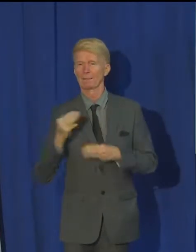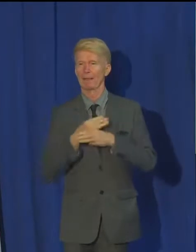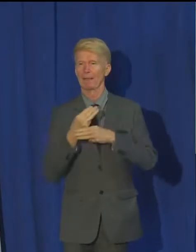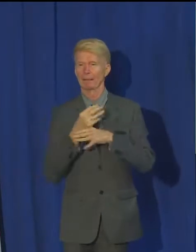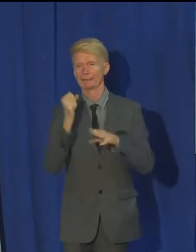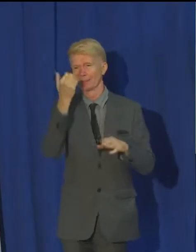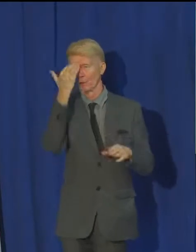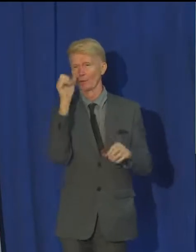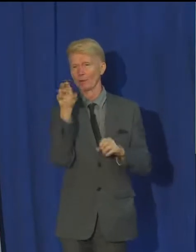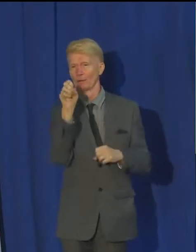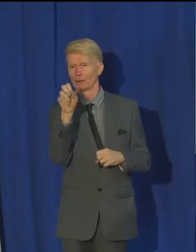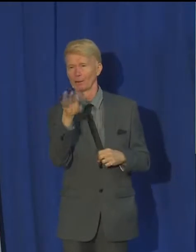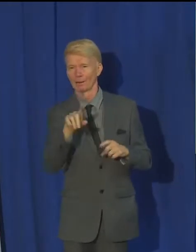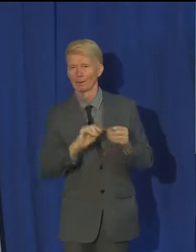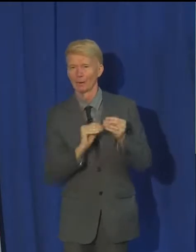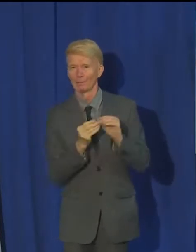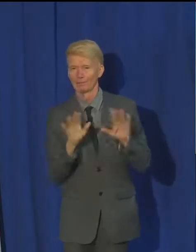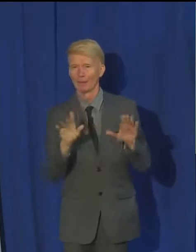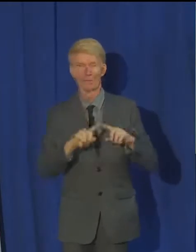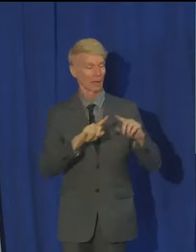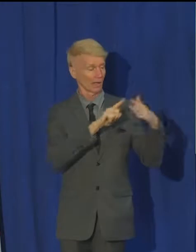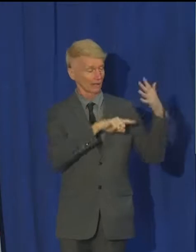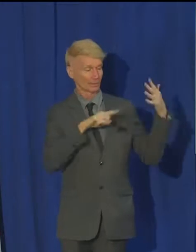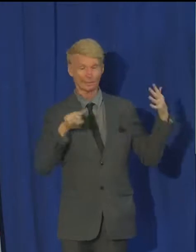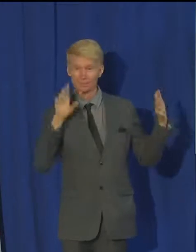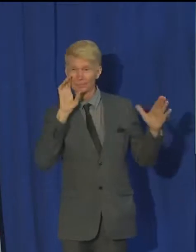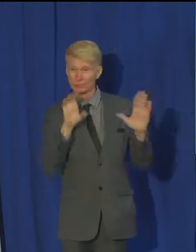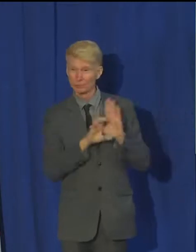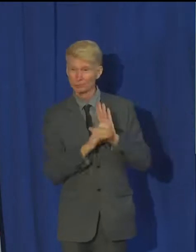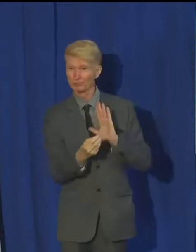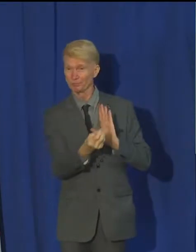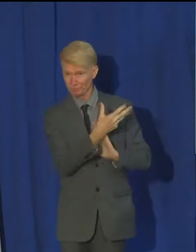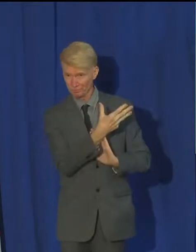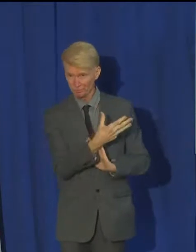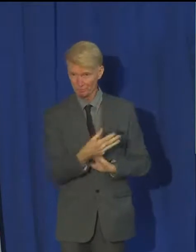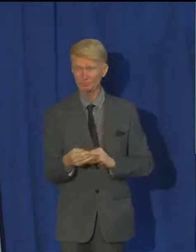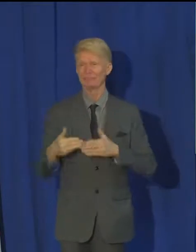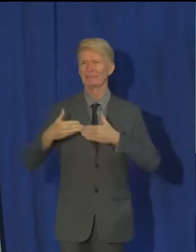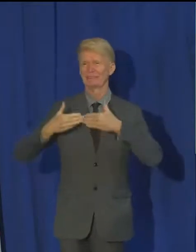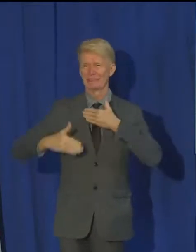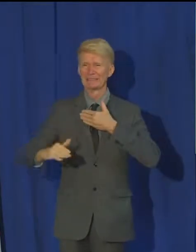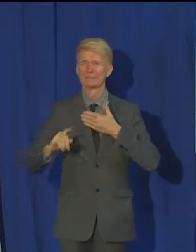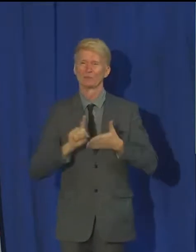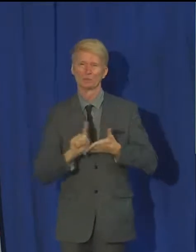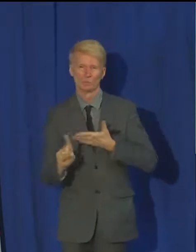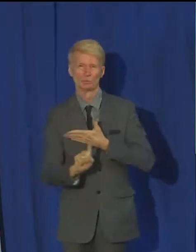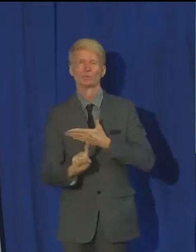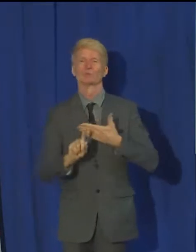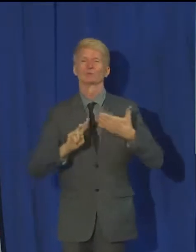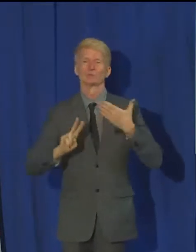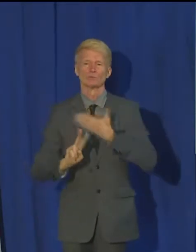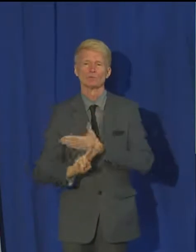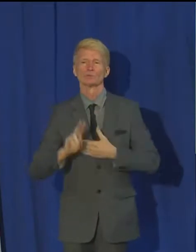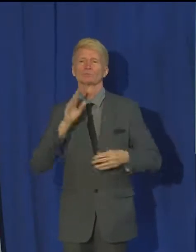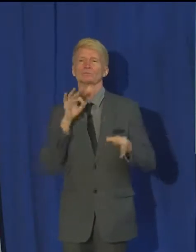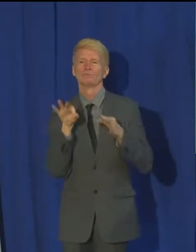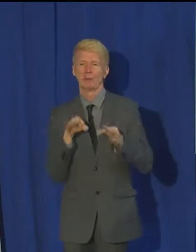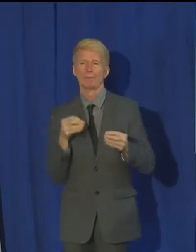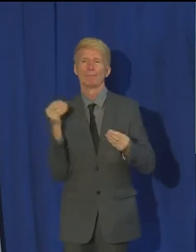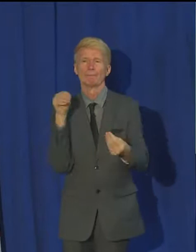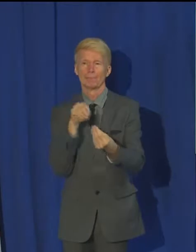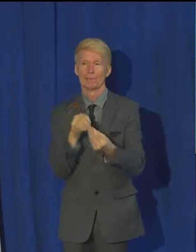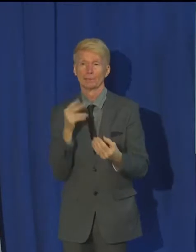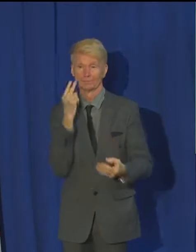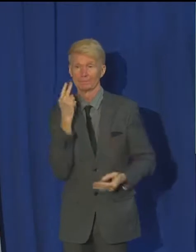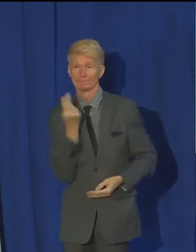is a lot of numbers, but I'll show you this graph, and again, we'll be talking more about this in the weeks to come. What you can see